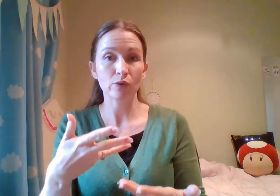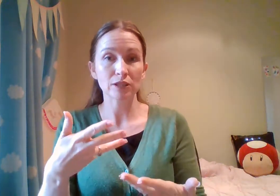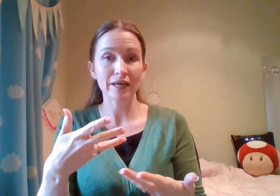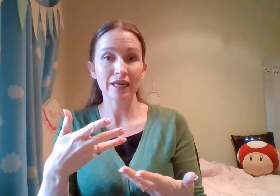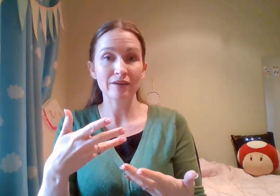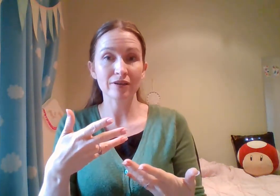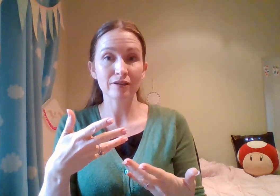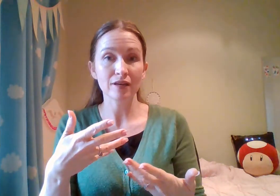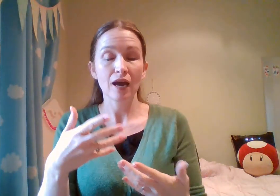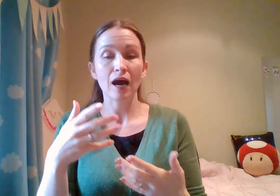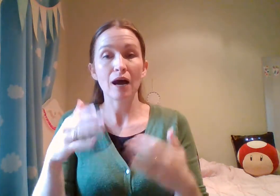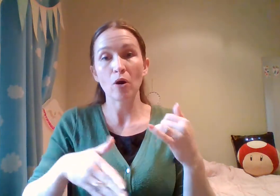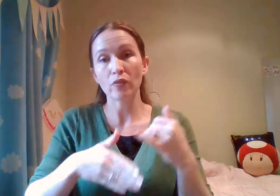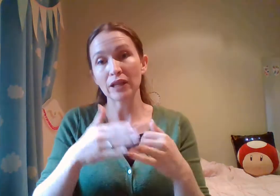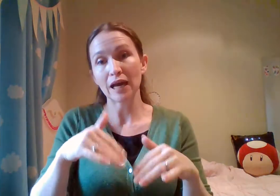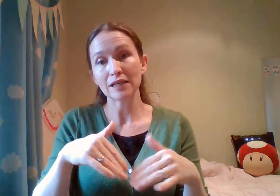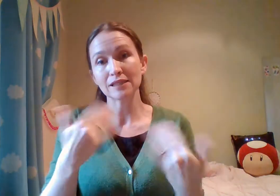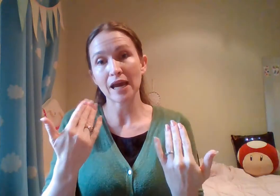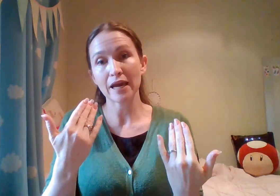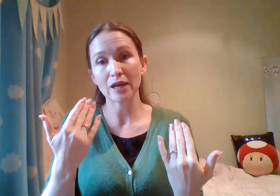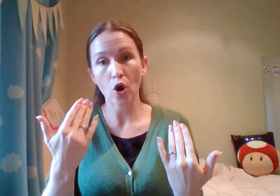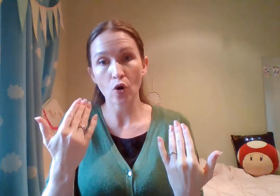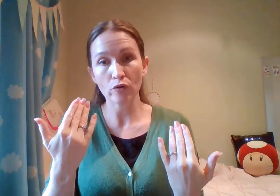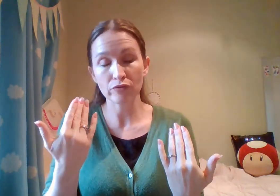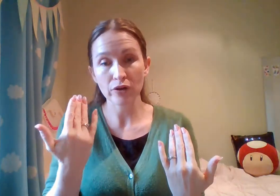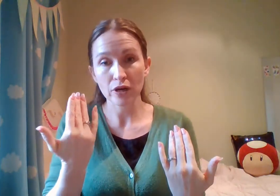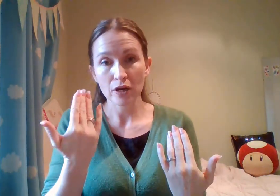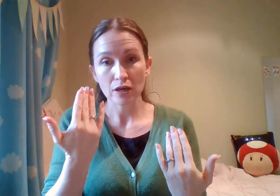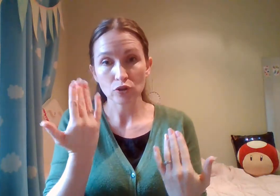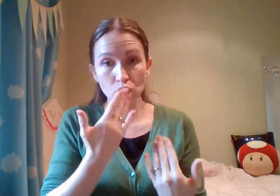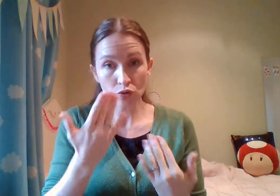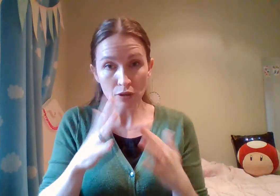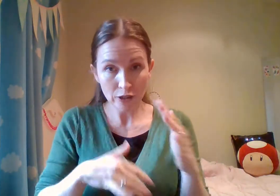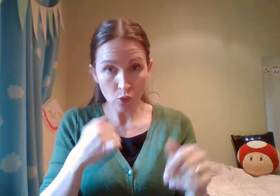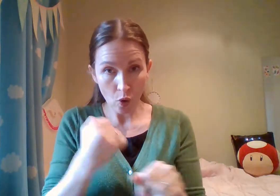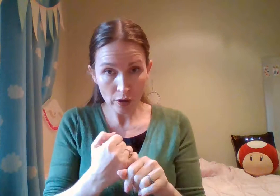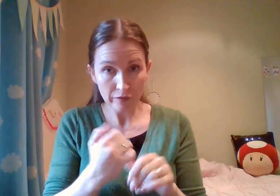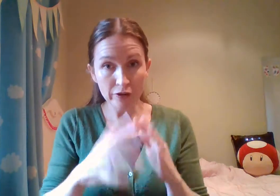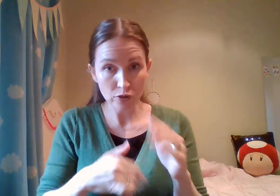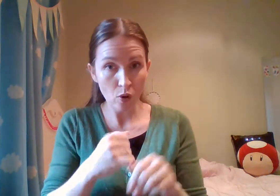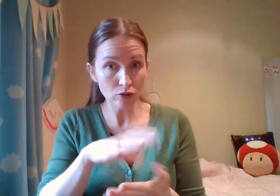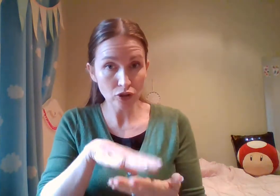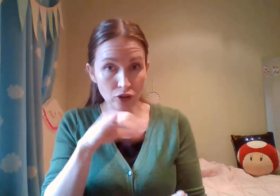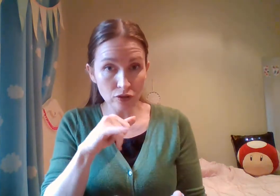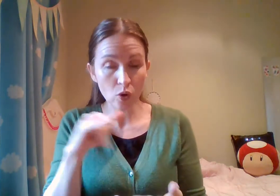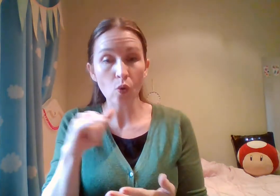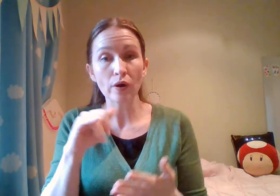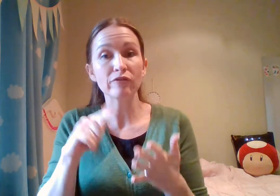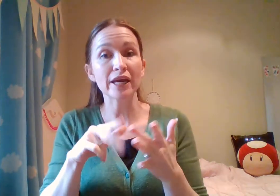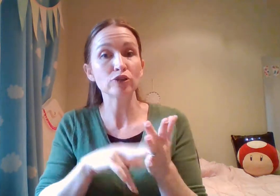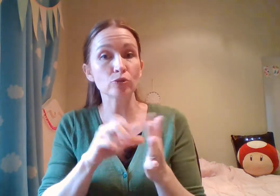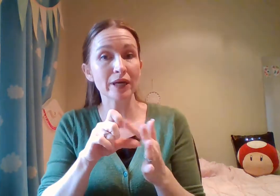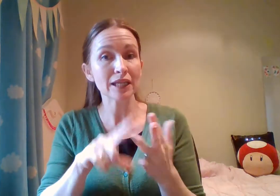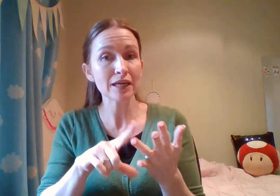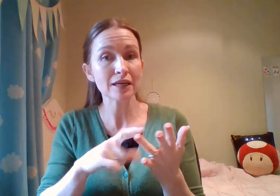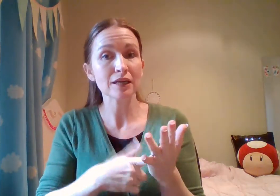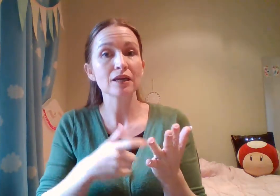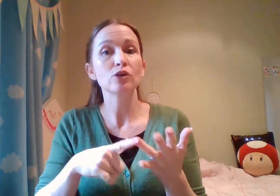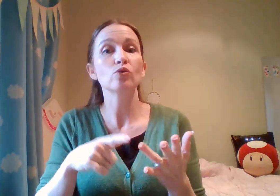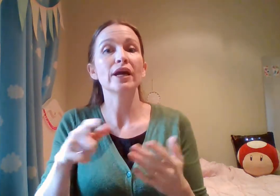been given on the last day of school at Toowong, if you're a Toowong student, or if you're in Indooroopilly, you'll get